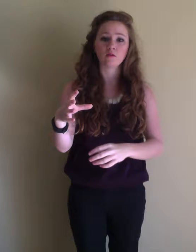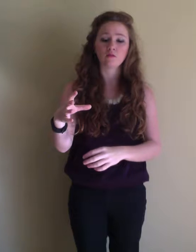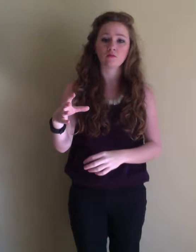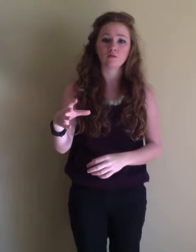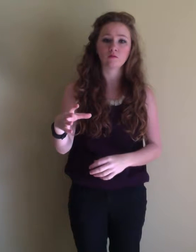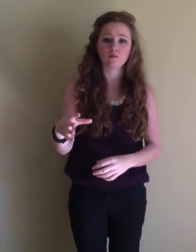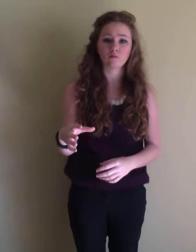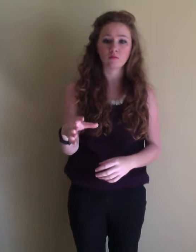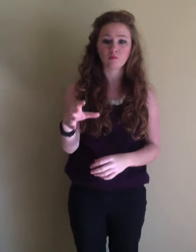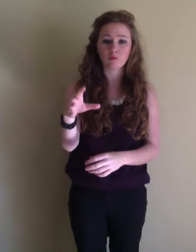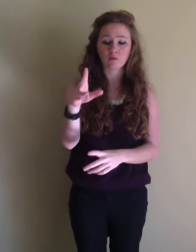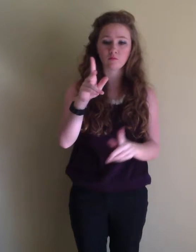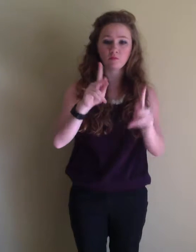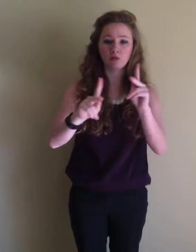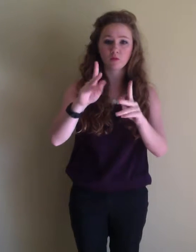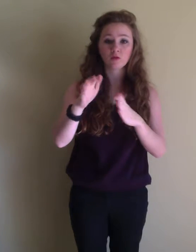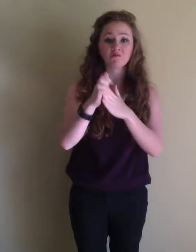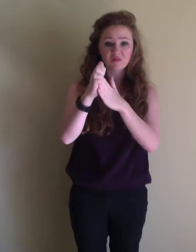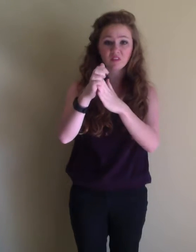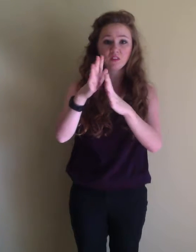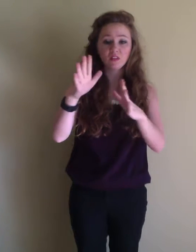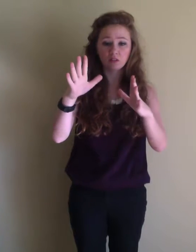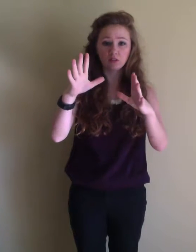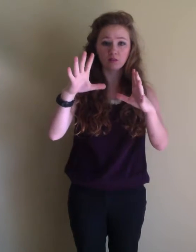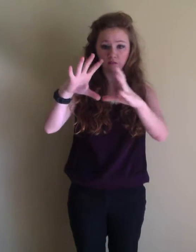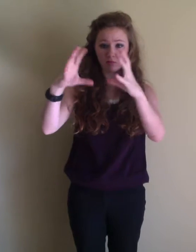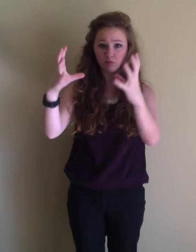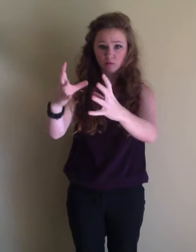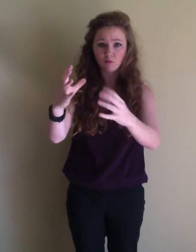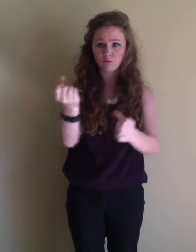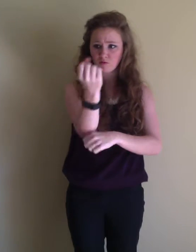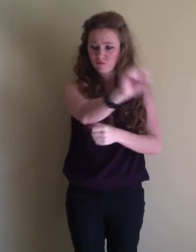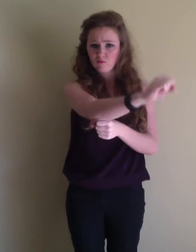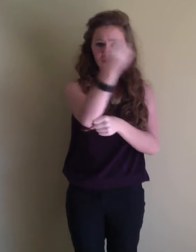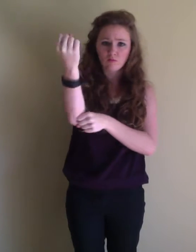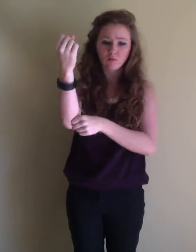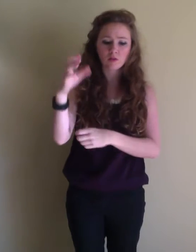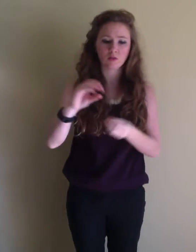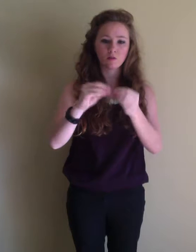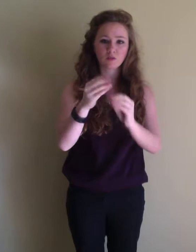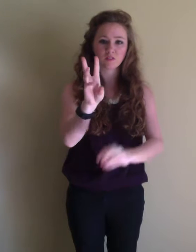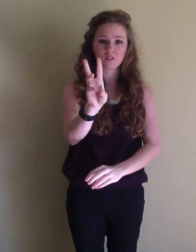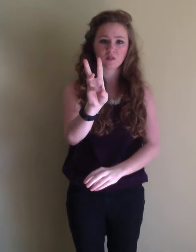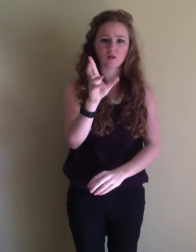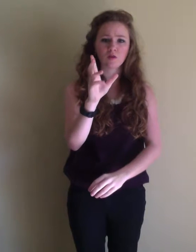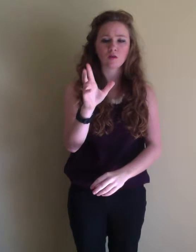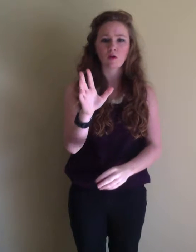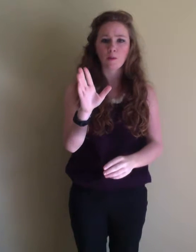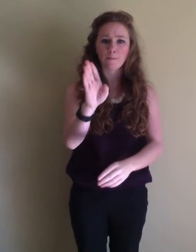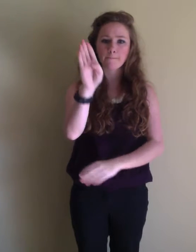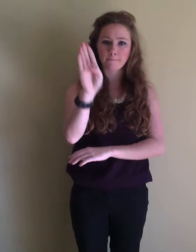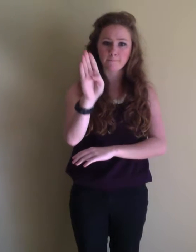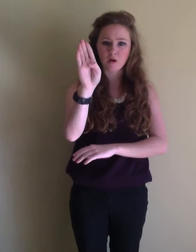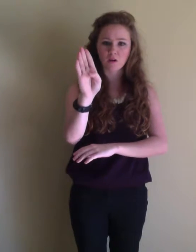six, Boston Massacre. We watched a clip of that in class. It was not a true massacre. We all discovered and we all agreed. But yet,